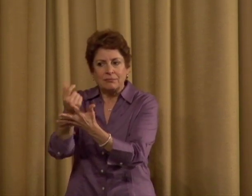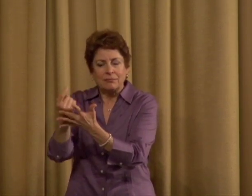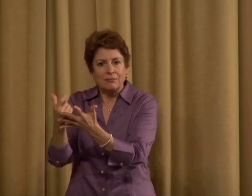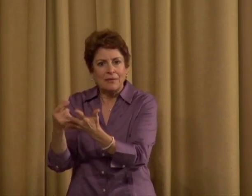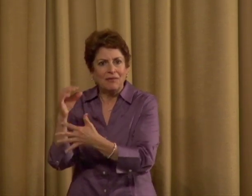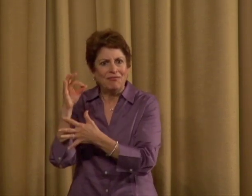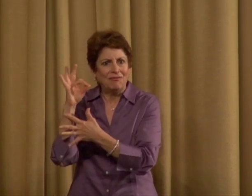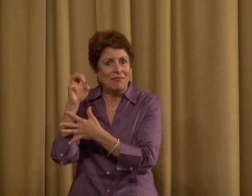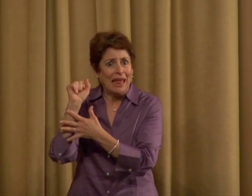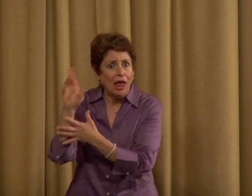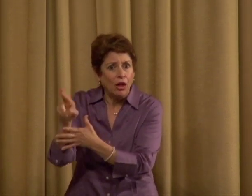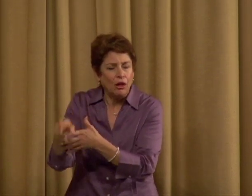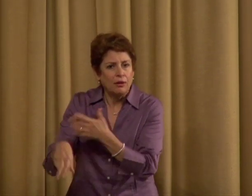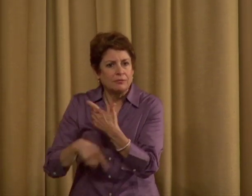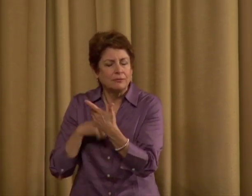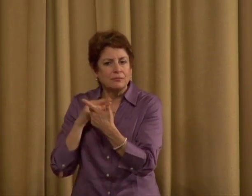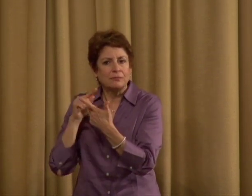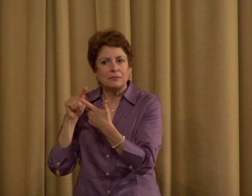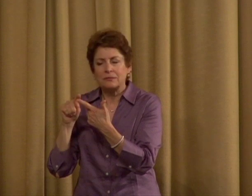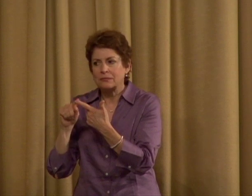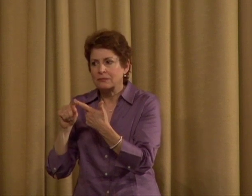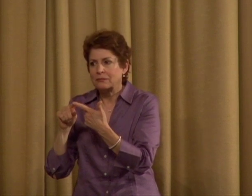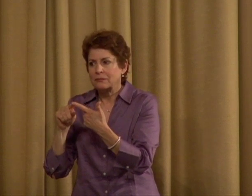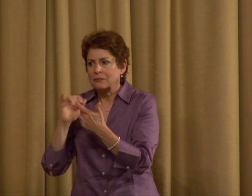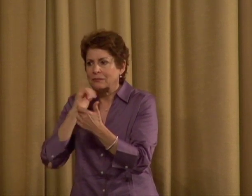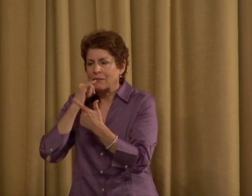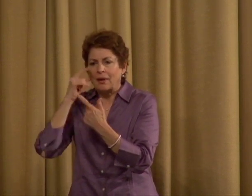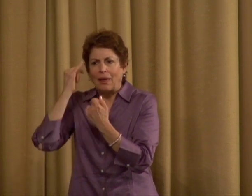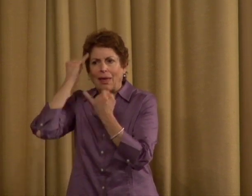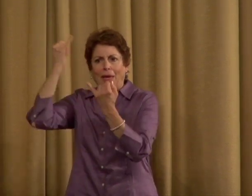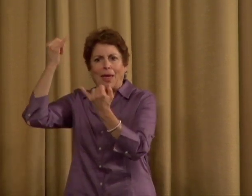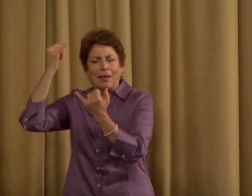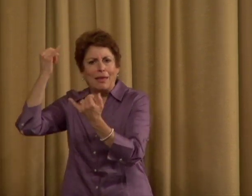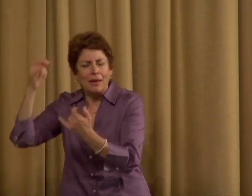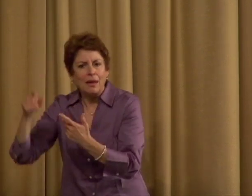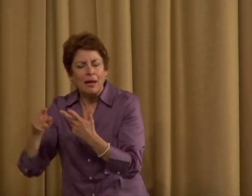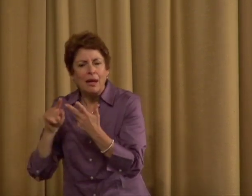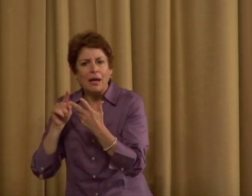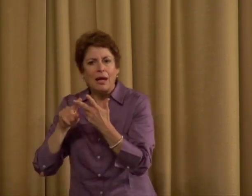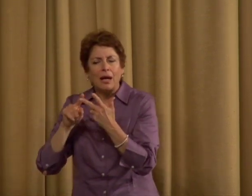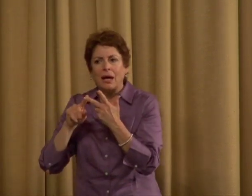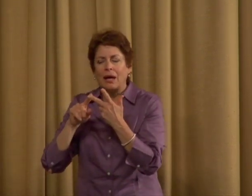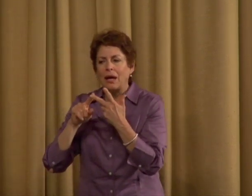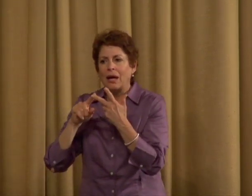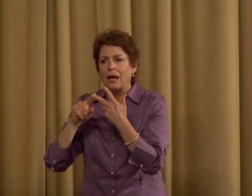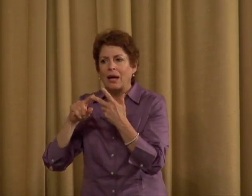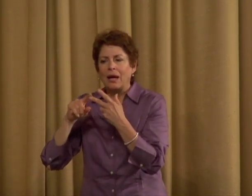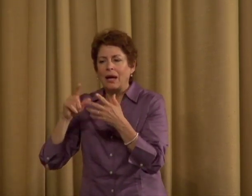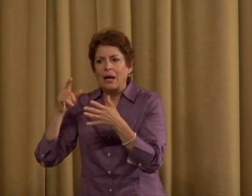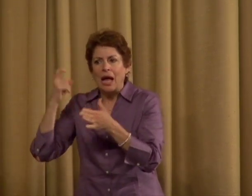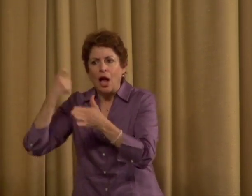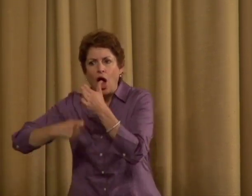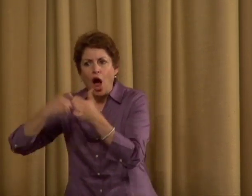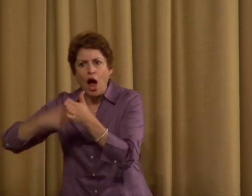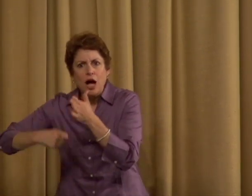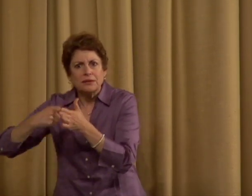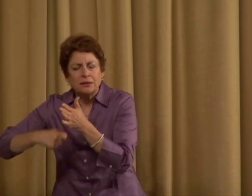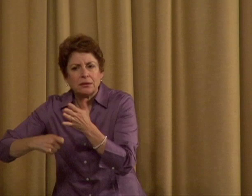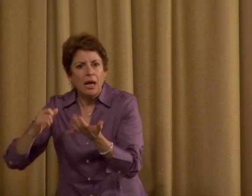other ideas, and they ended up eliminating what was actually going to be fair and things that could have been innovative